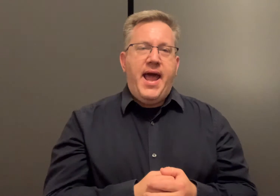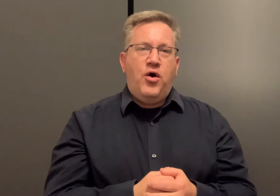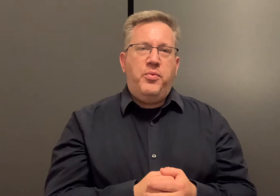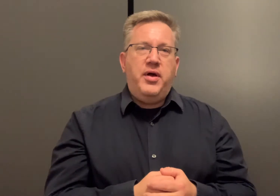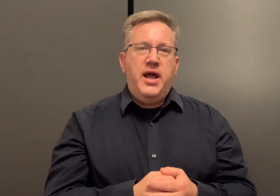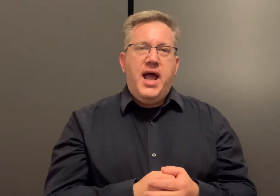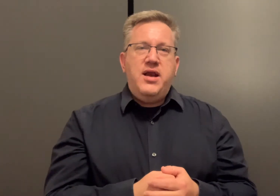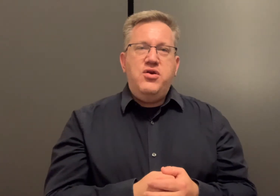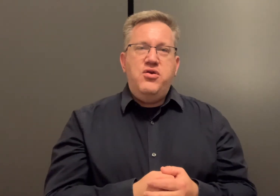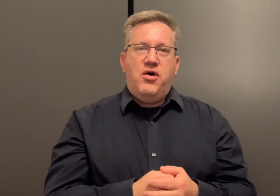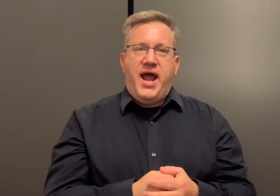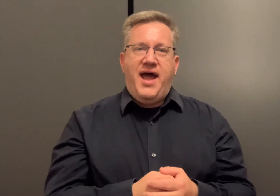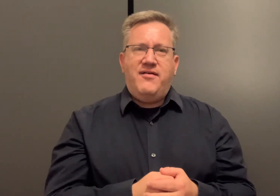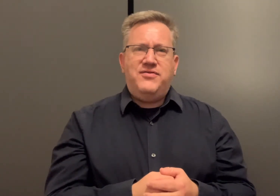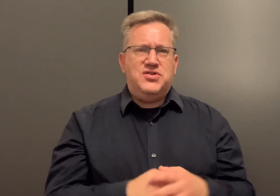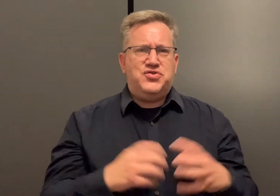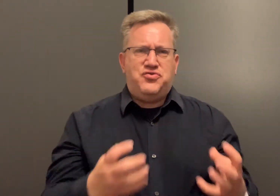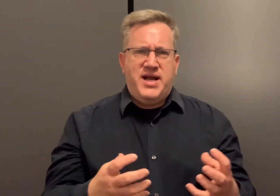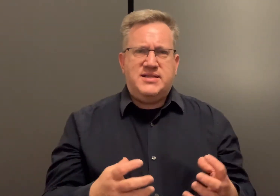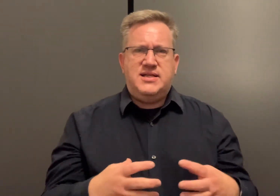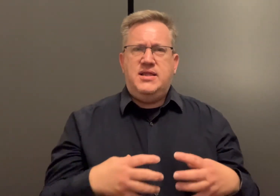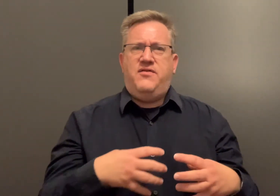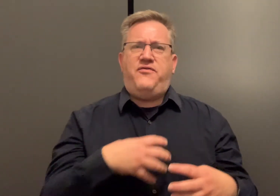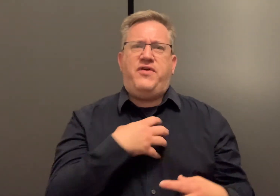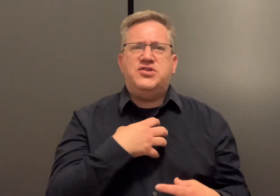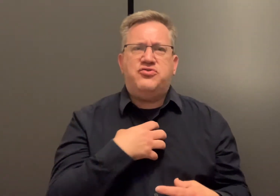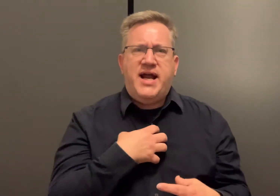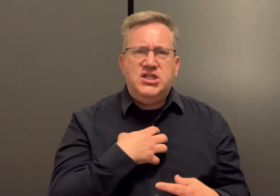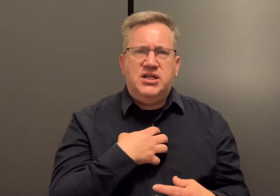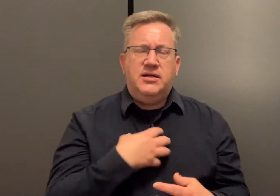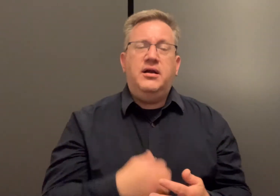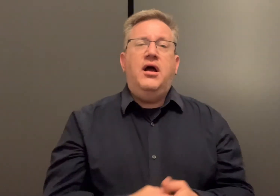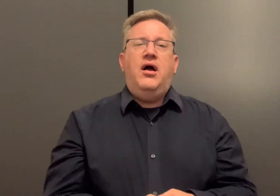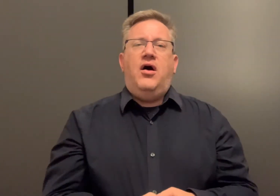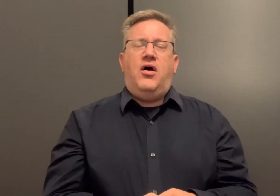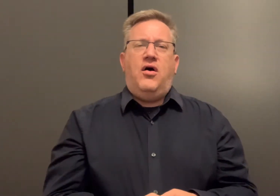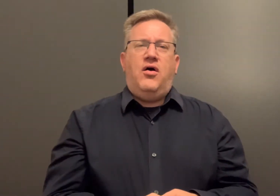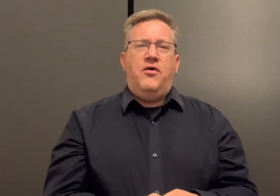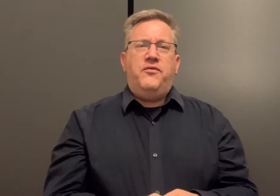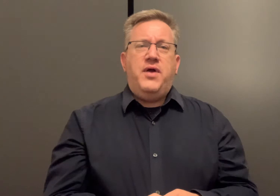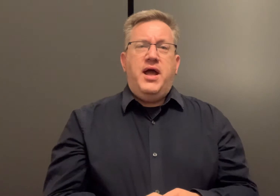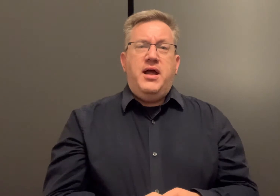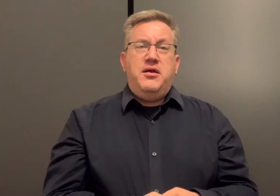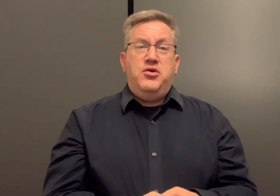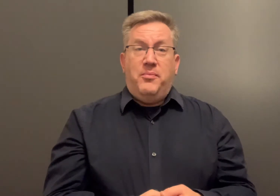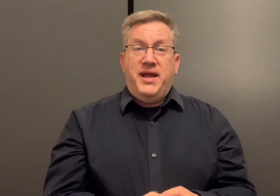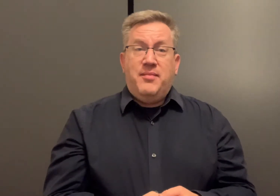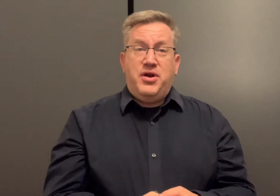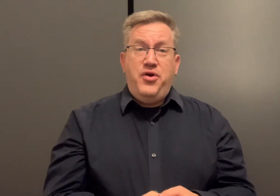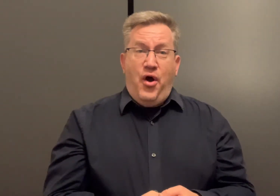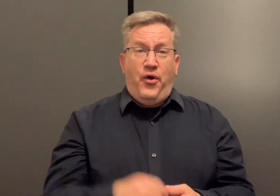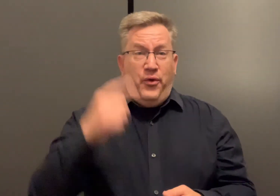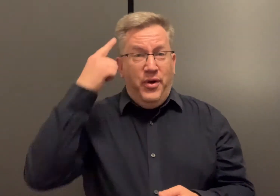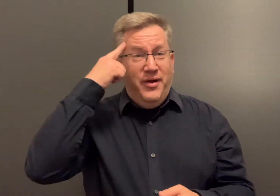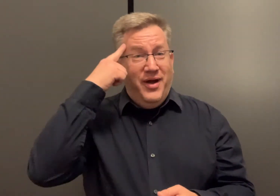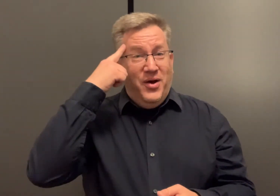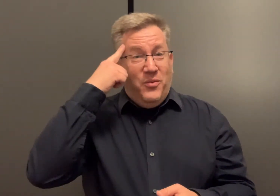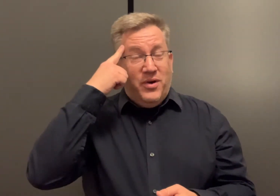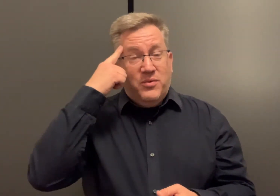help not have the stress and the frustration of not being able to know what it was